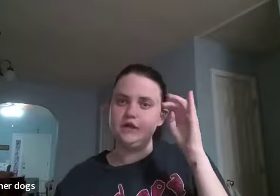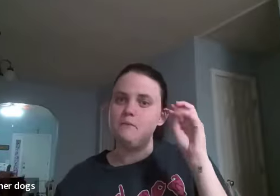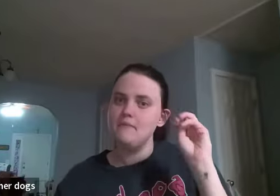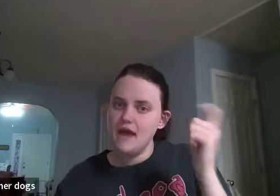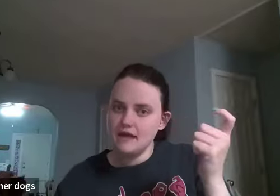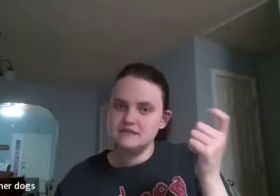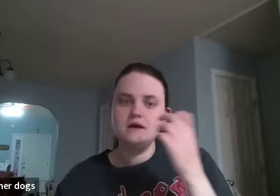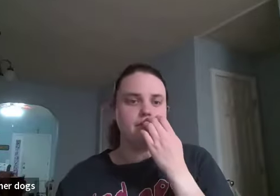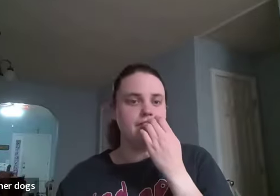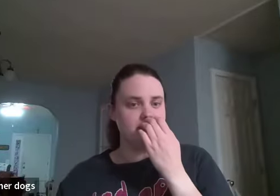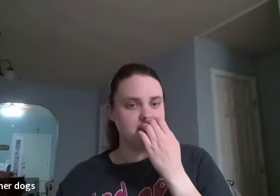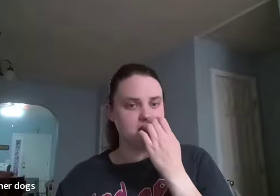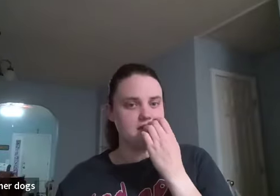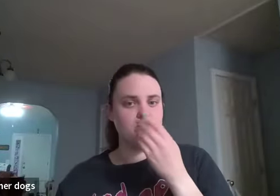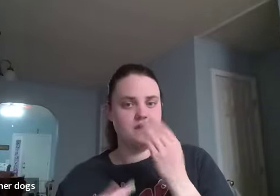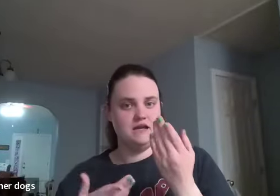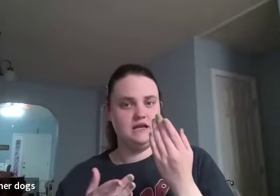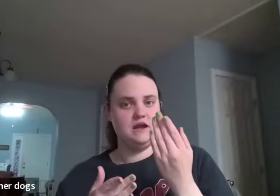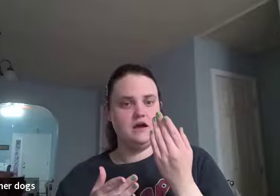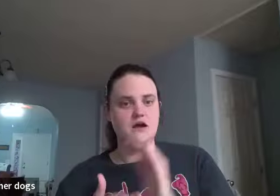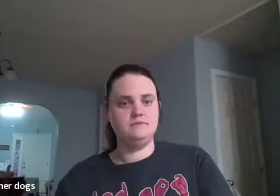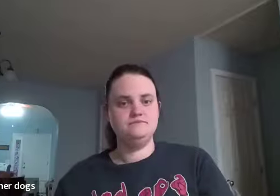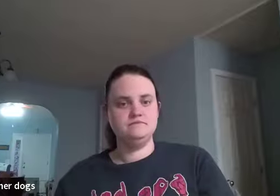HBO Max, but they've been starting providing